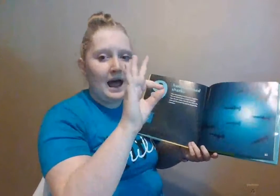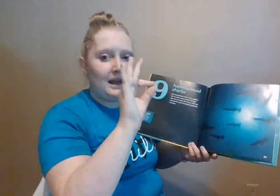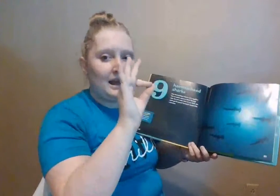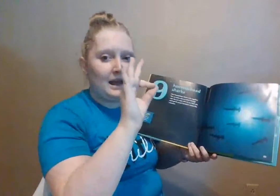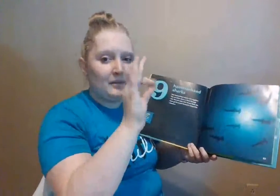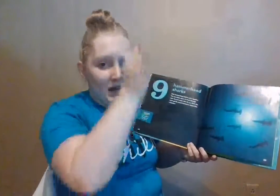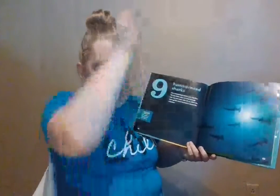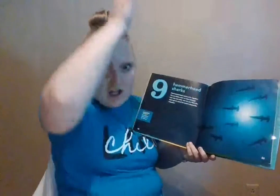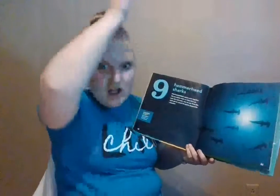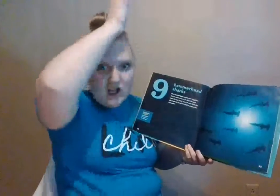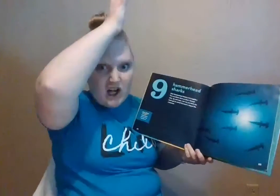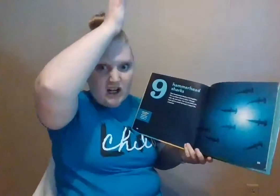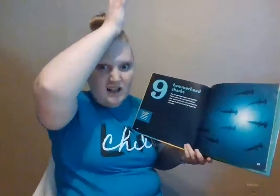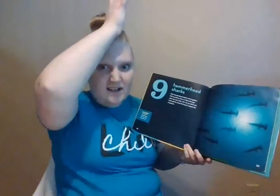9 hammerhead sharks.